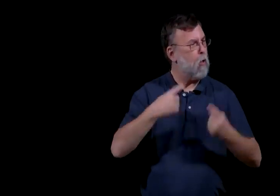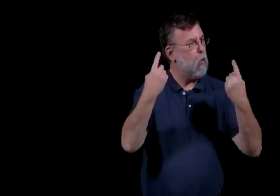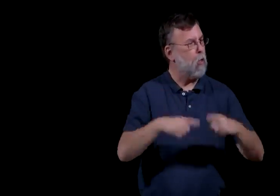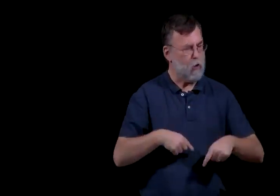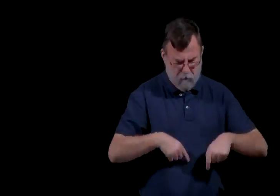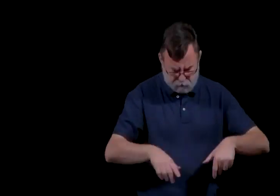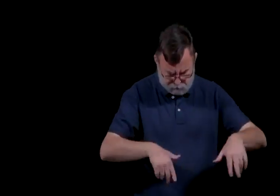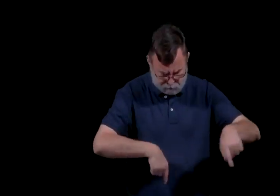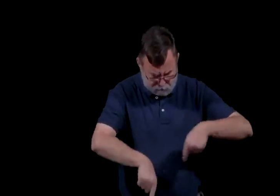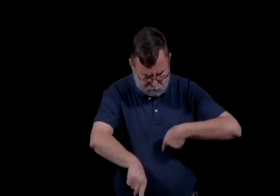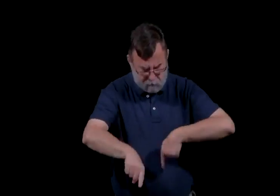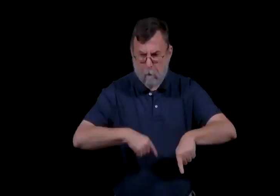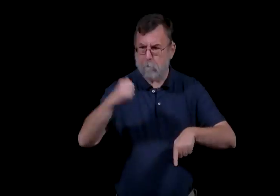And it was closed.